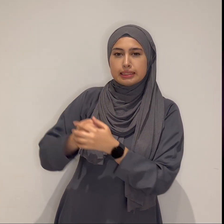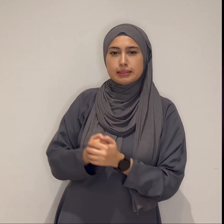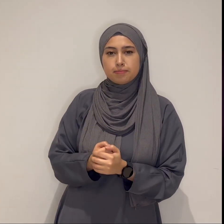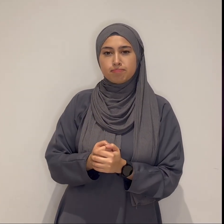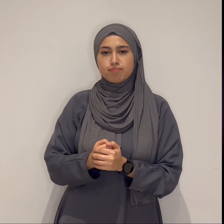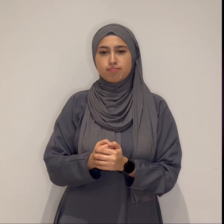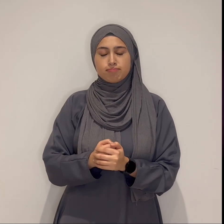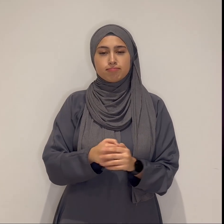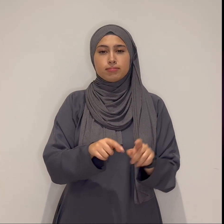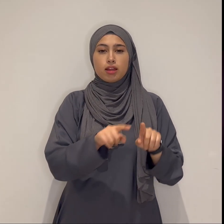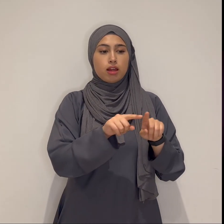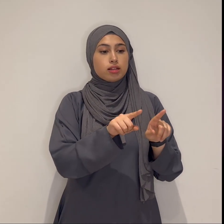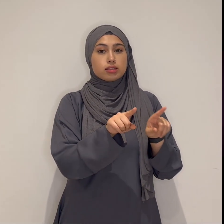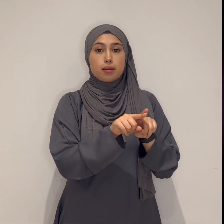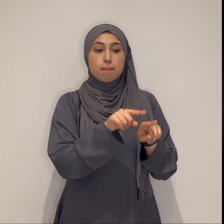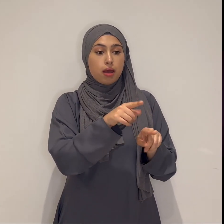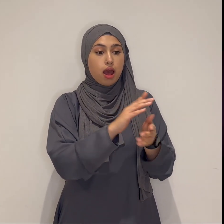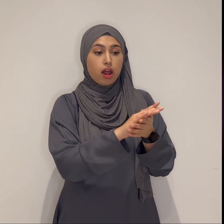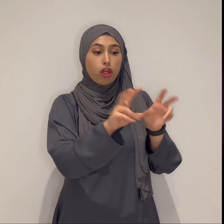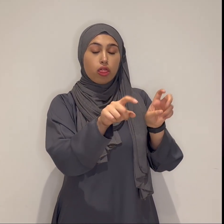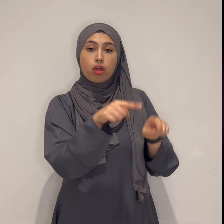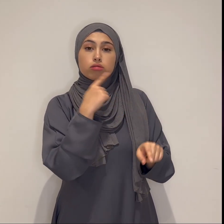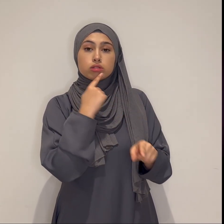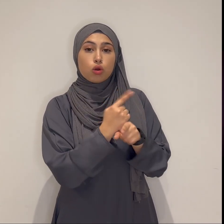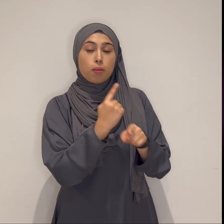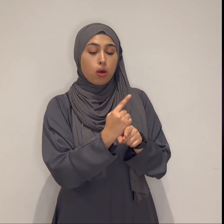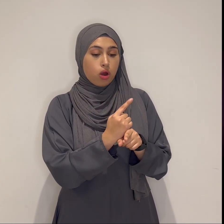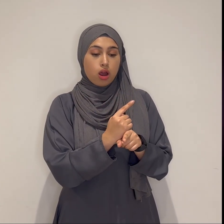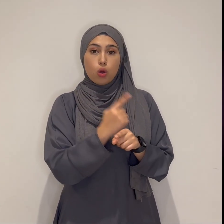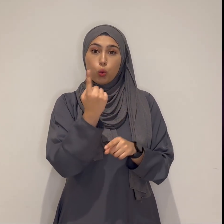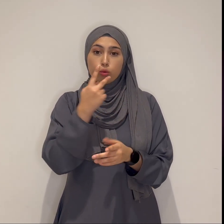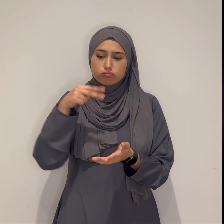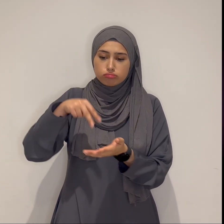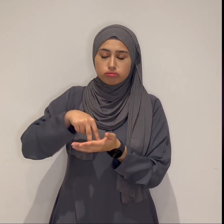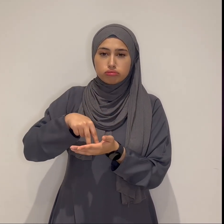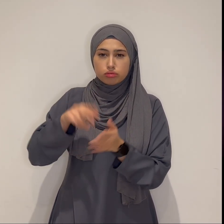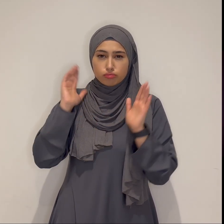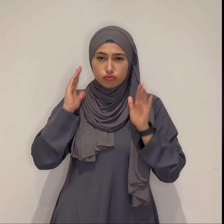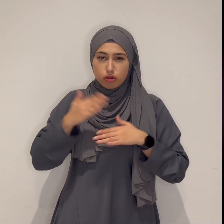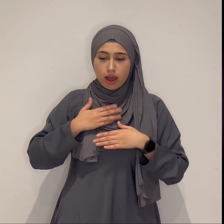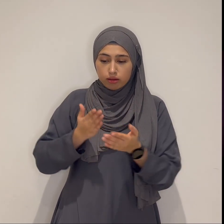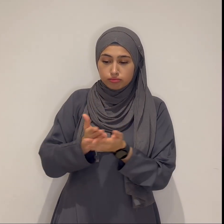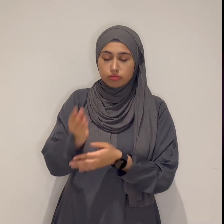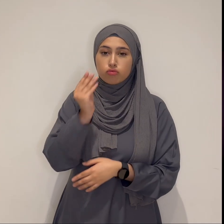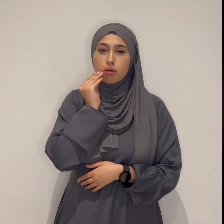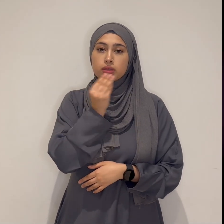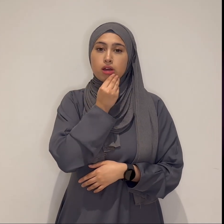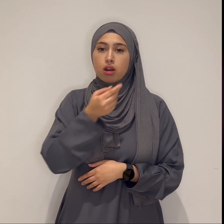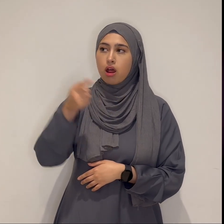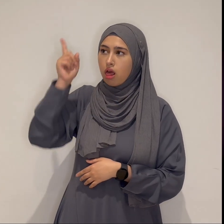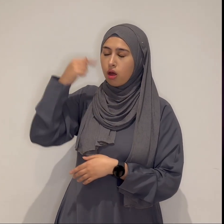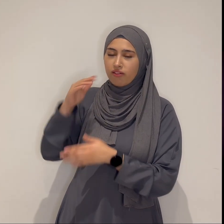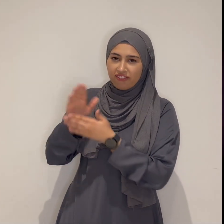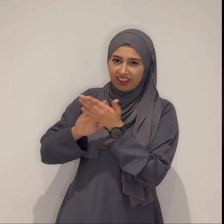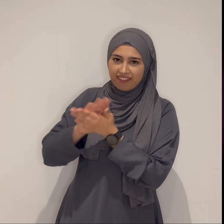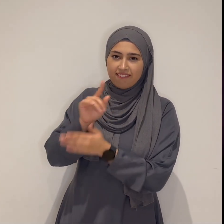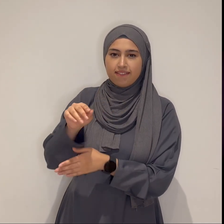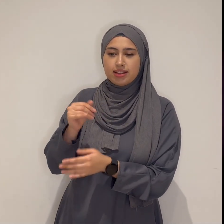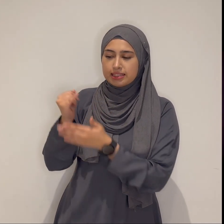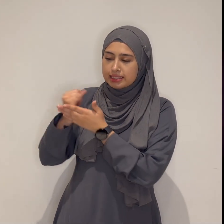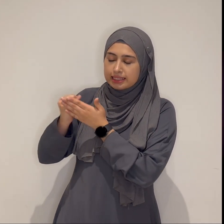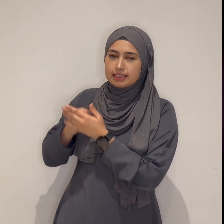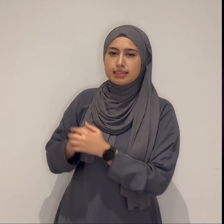sins. And another narration, he says, whosoever stands up in prayer in the month of Ramadan, Allah subhanahu wa ta'ala will forgive his